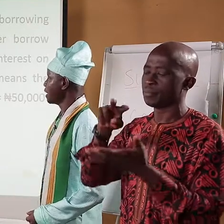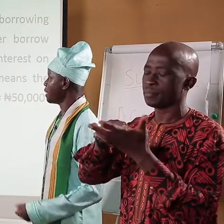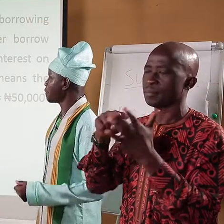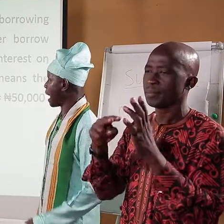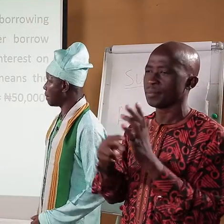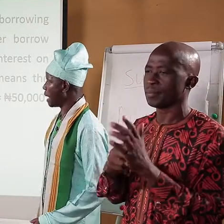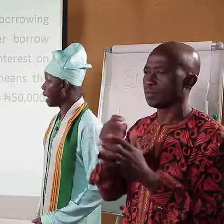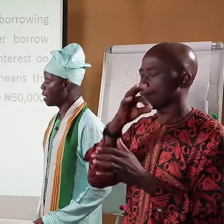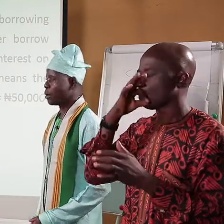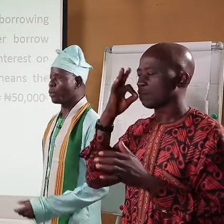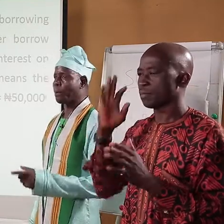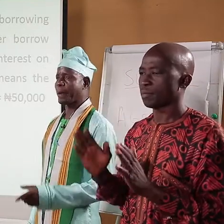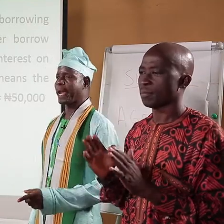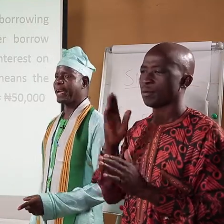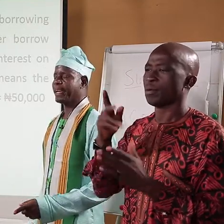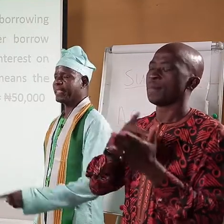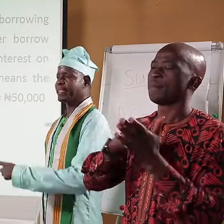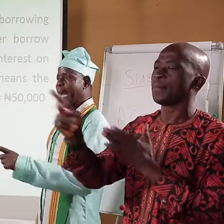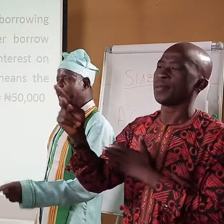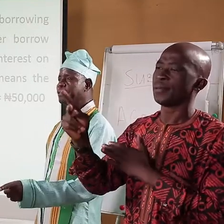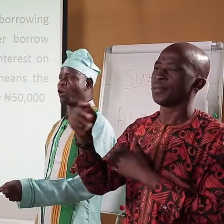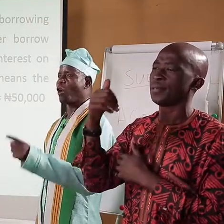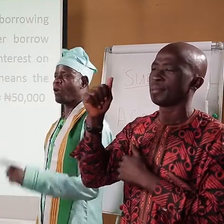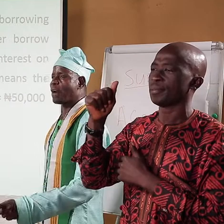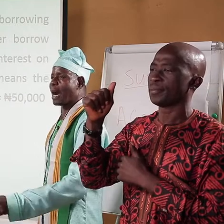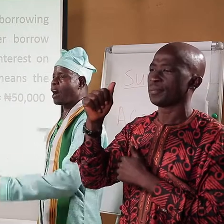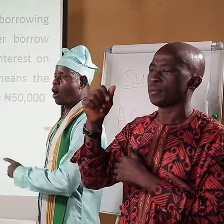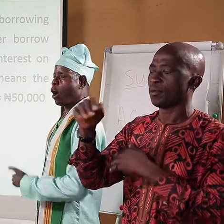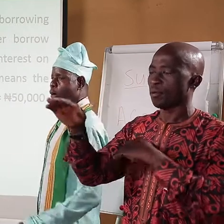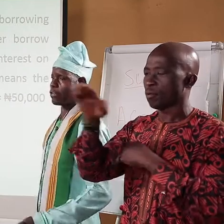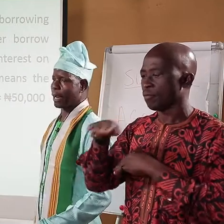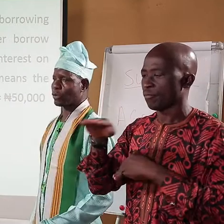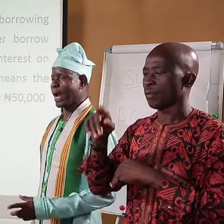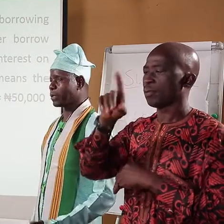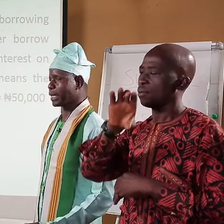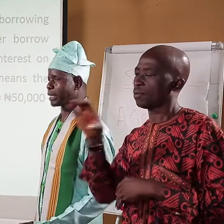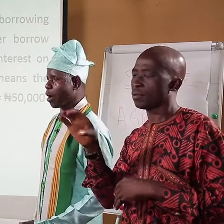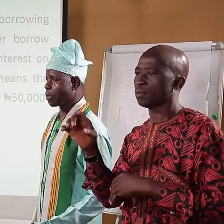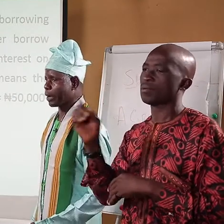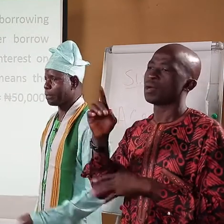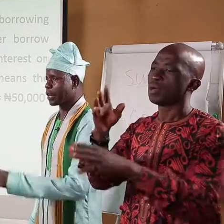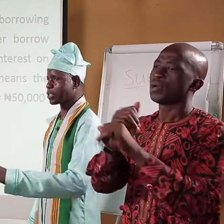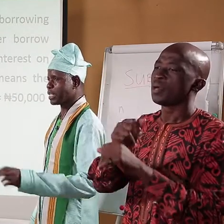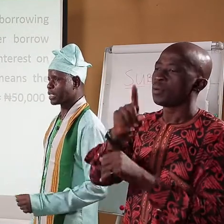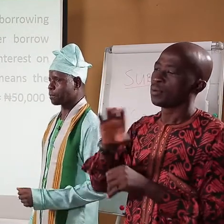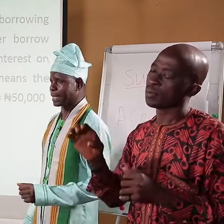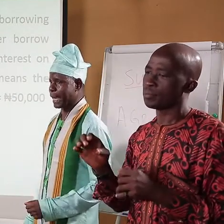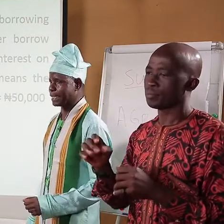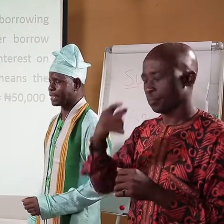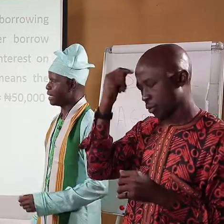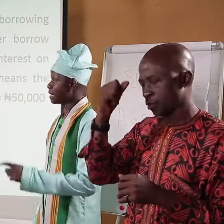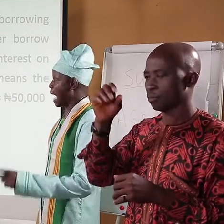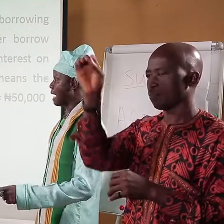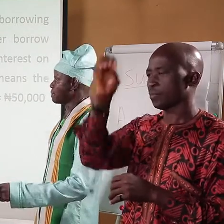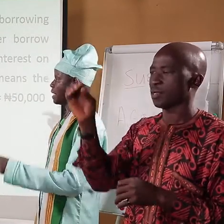means the farmer will pay 10 over 100. Where do we get the 100? Because it is